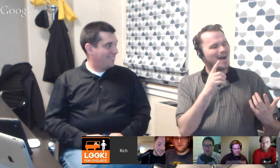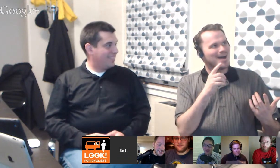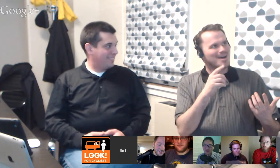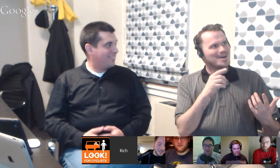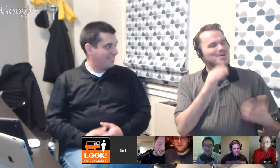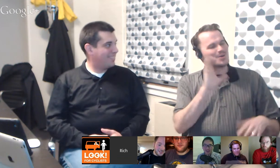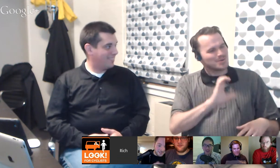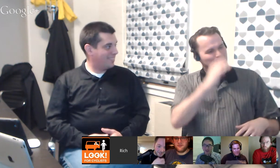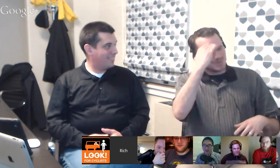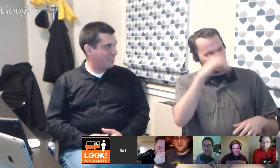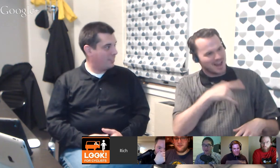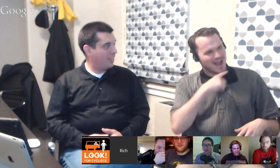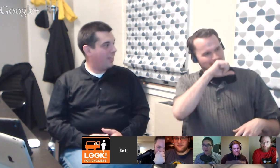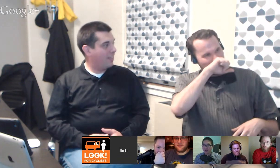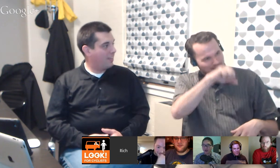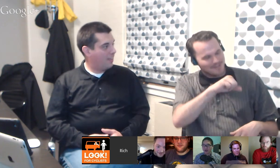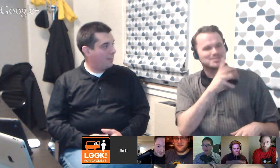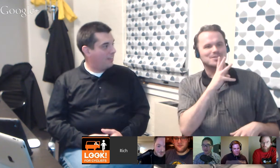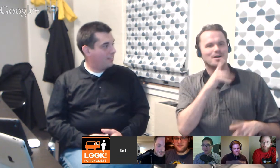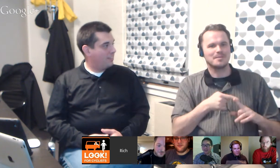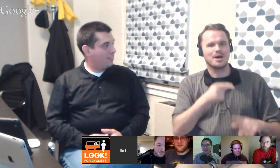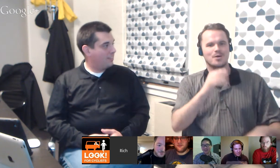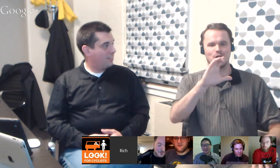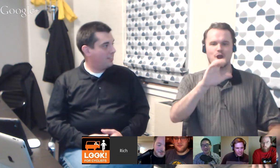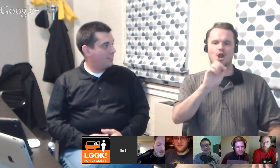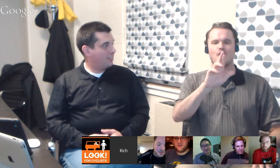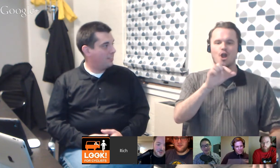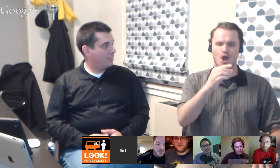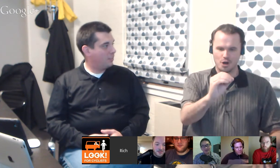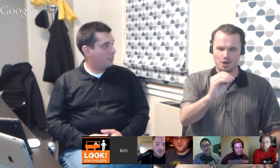Chris knows that I love talking about cargo cult.